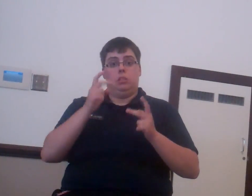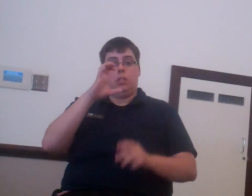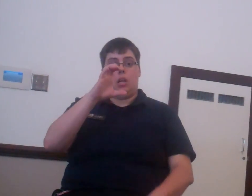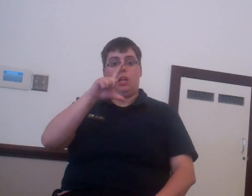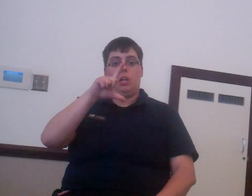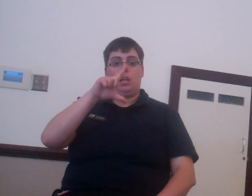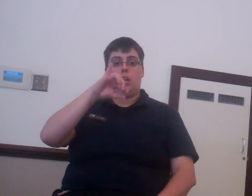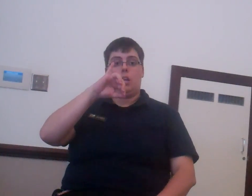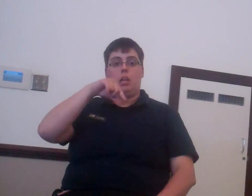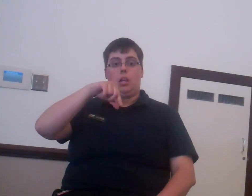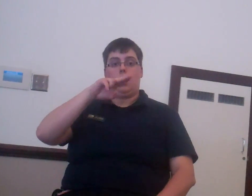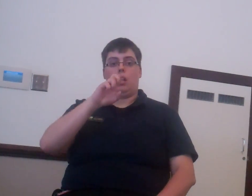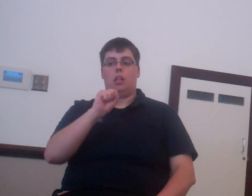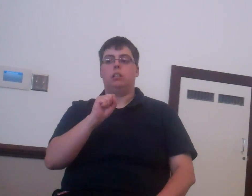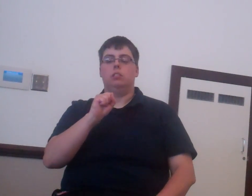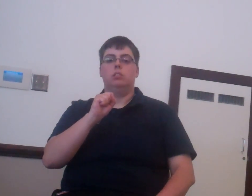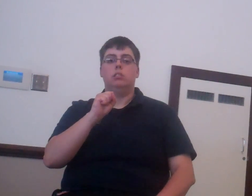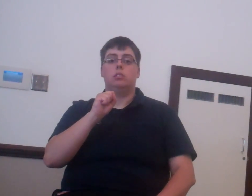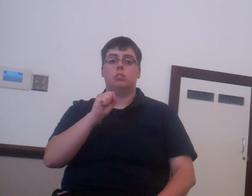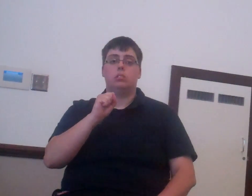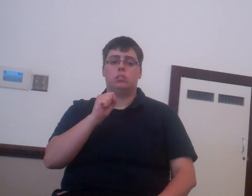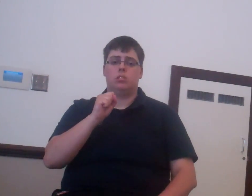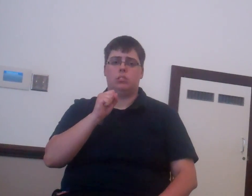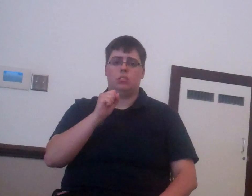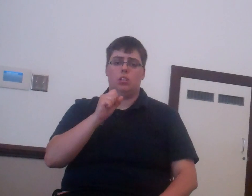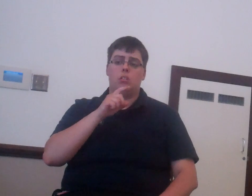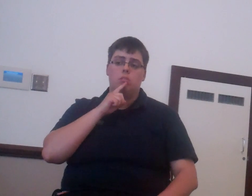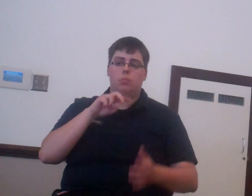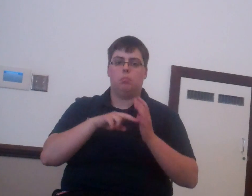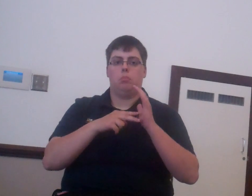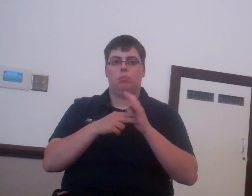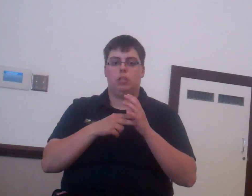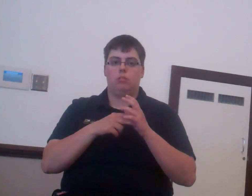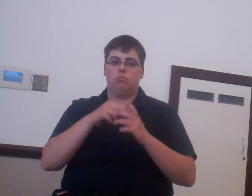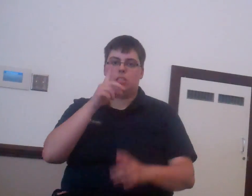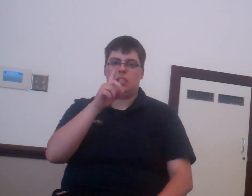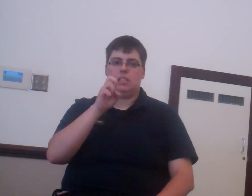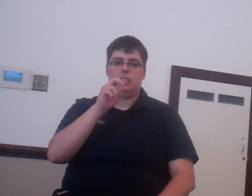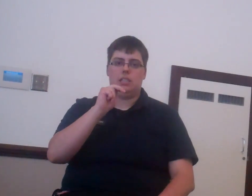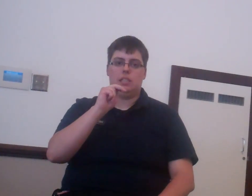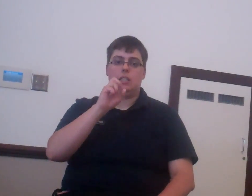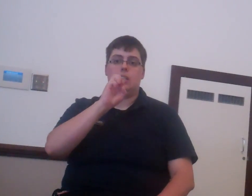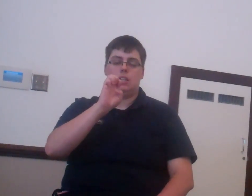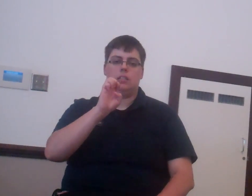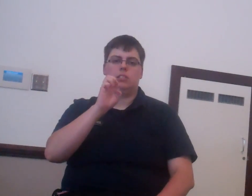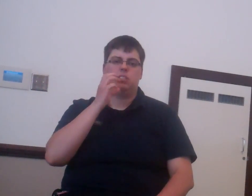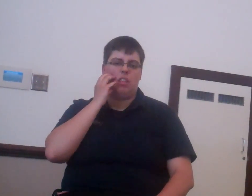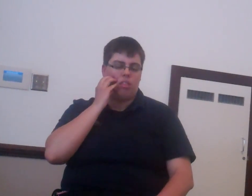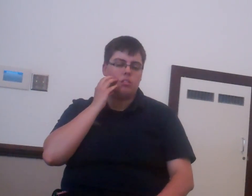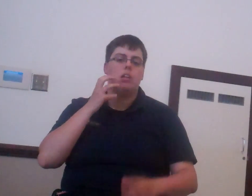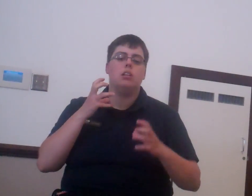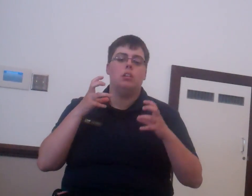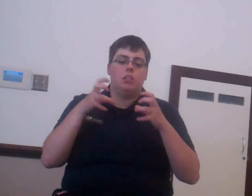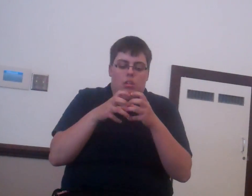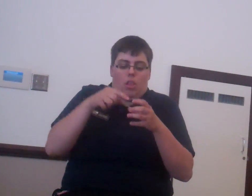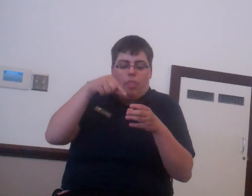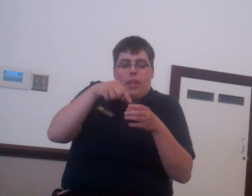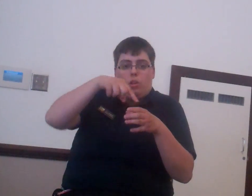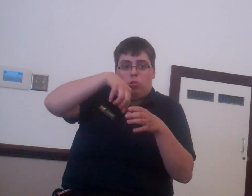density. And they're dense networks where the people share values and attitudes, especially maybe